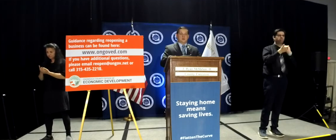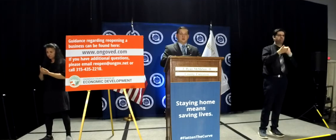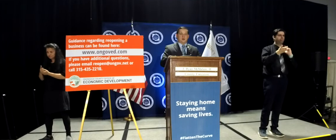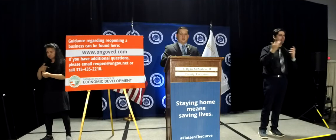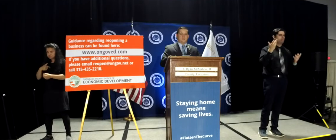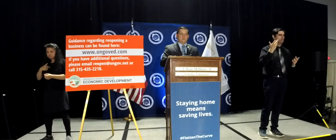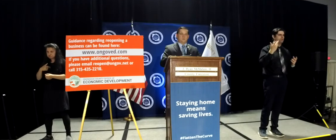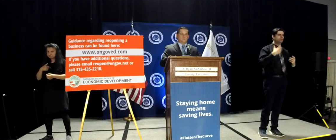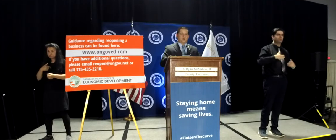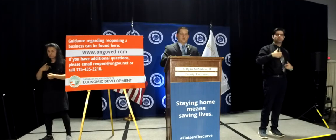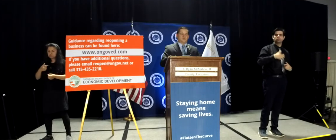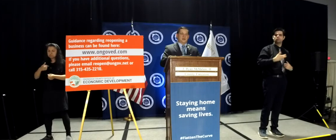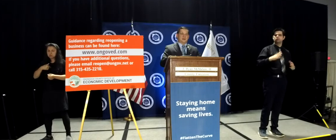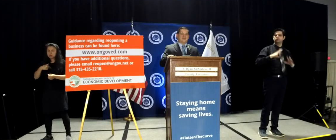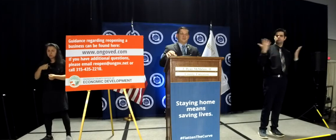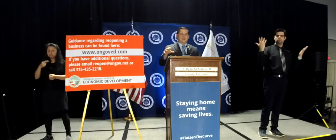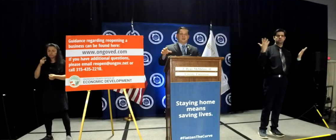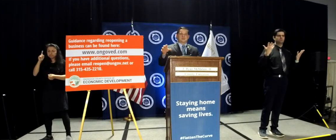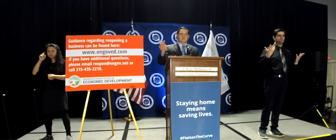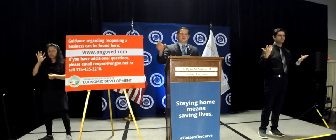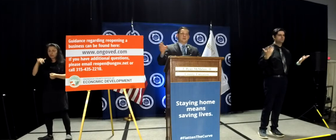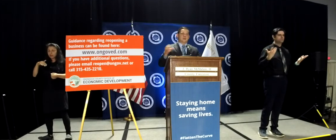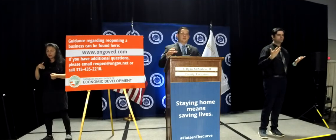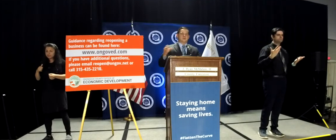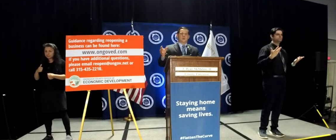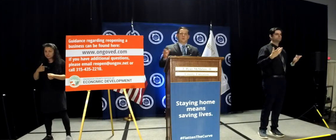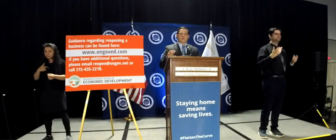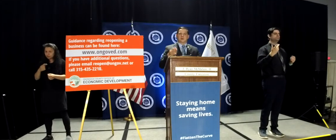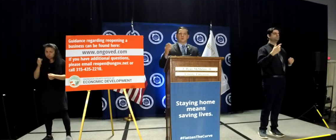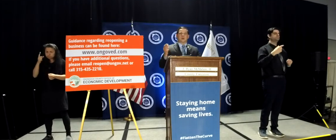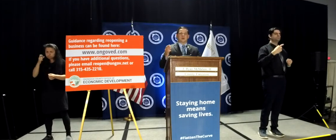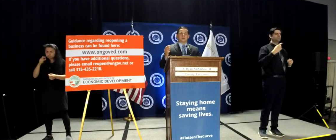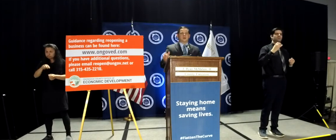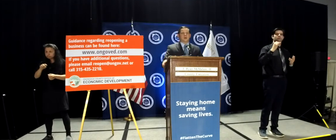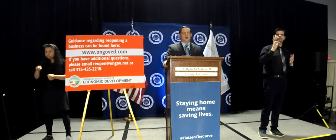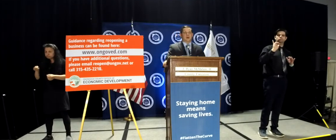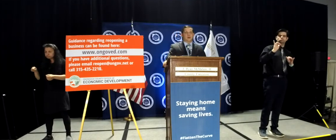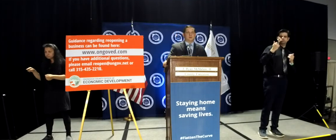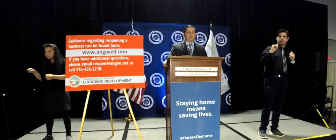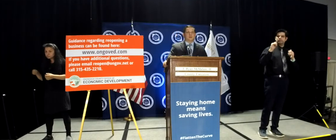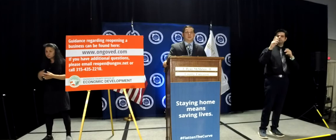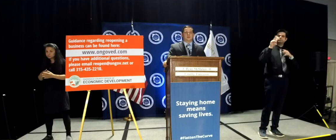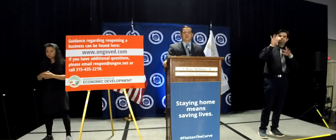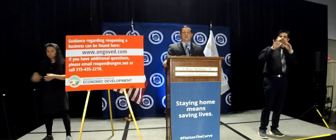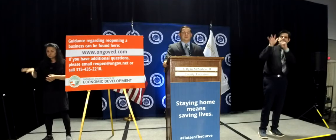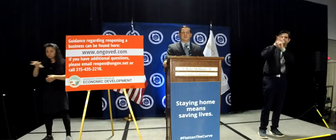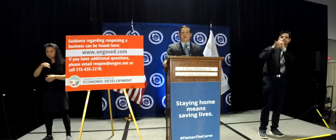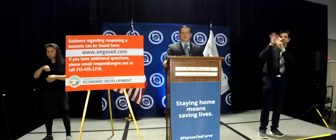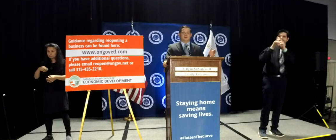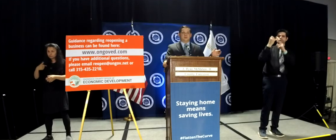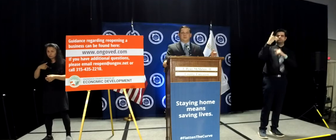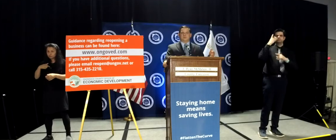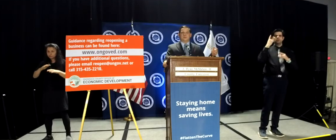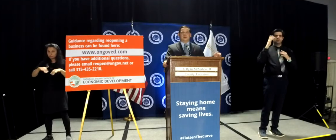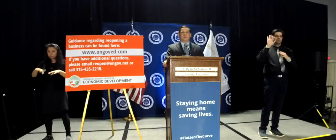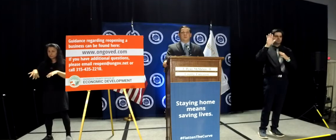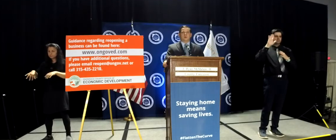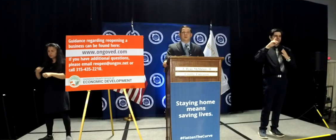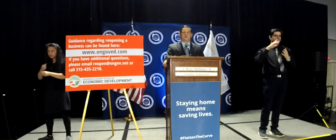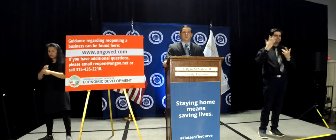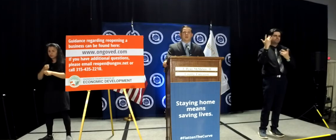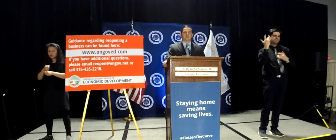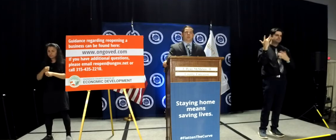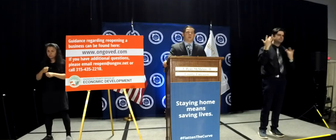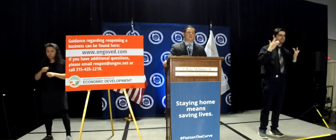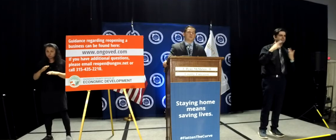to understand that everybody else who's in these roles that we're in has never had to do this either. And what